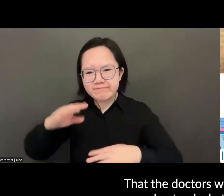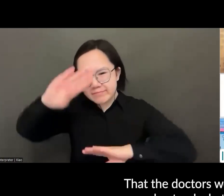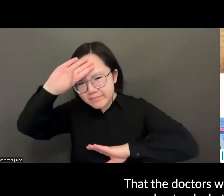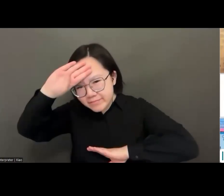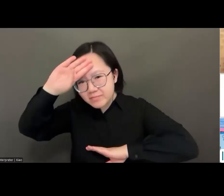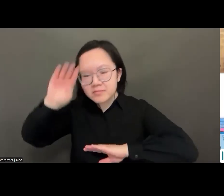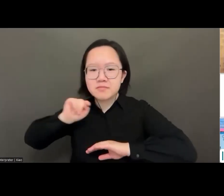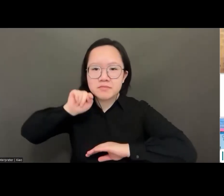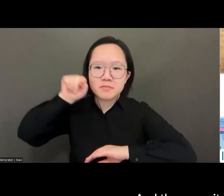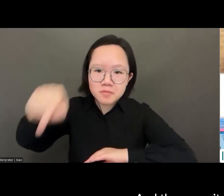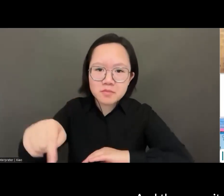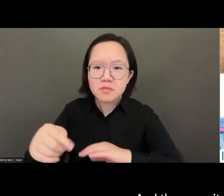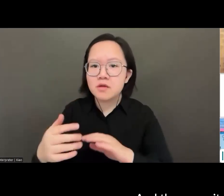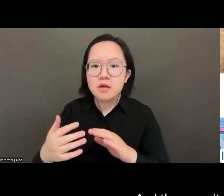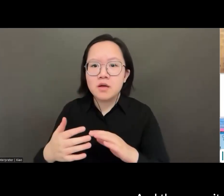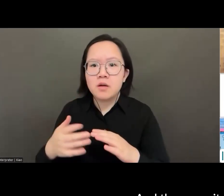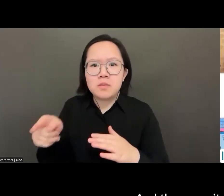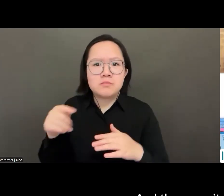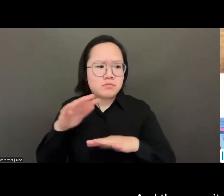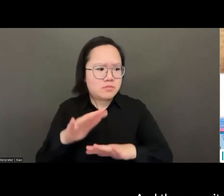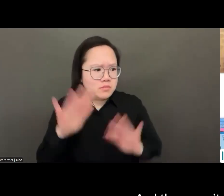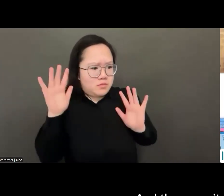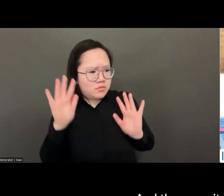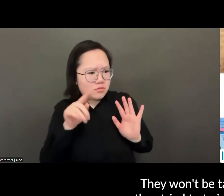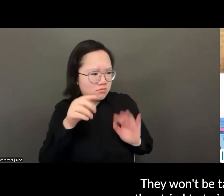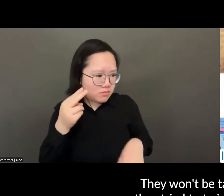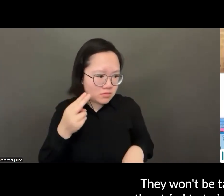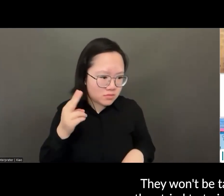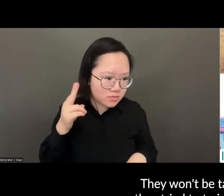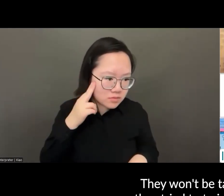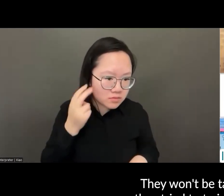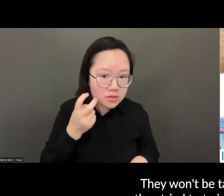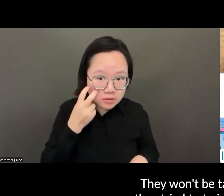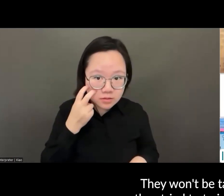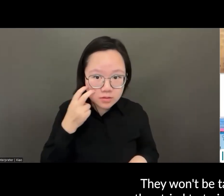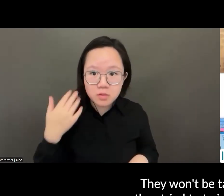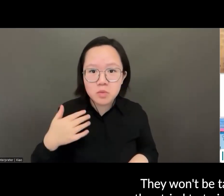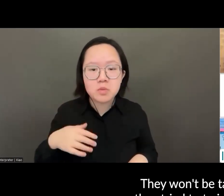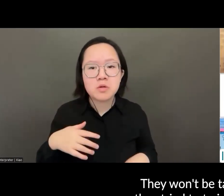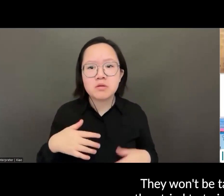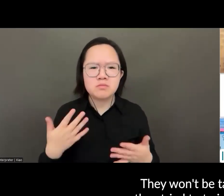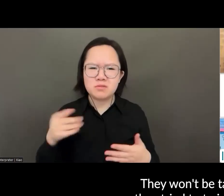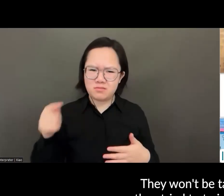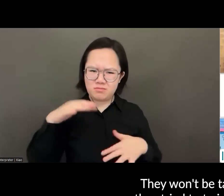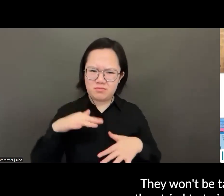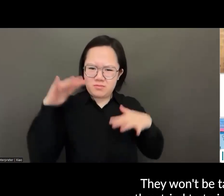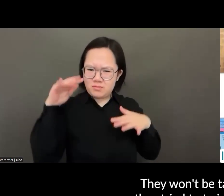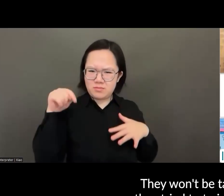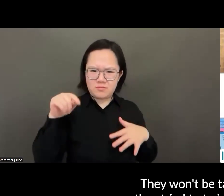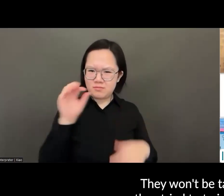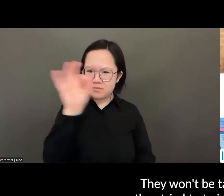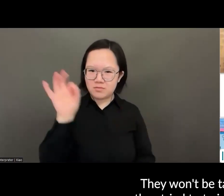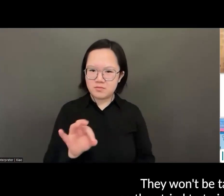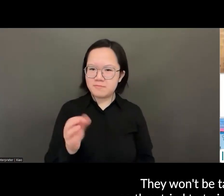they would be communicating, and then no, it won't be taken. They won't be taken seriously. Yeah.